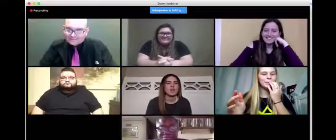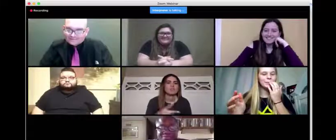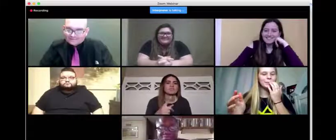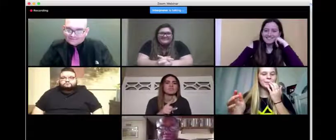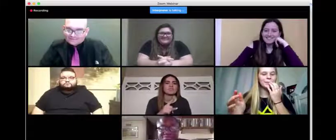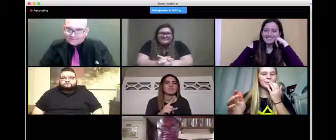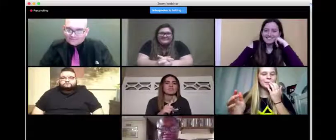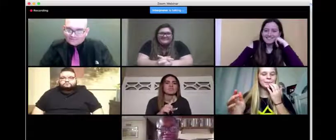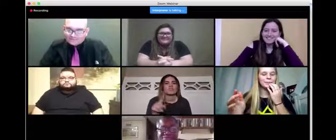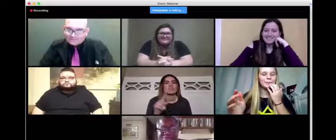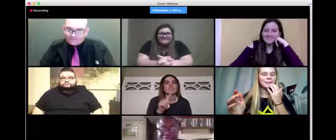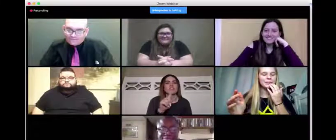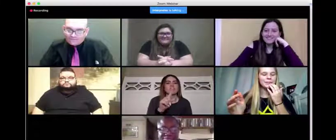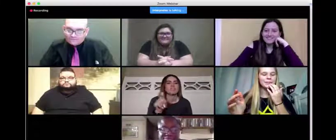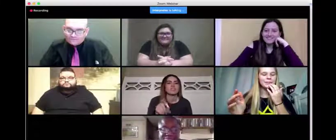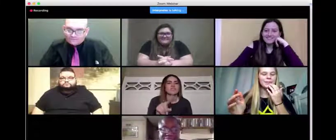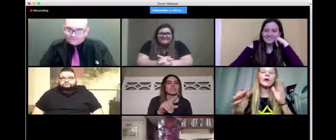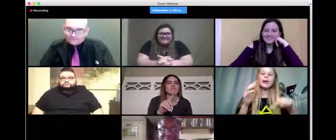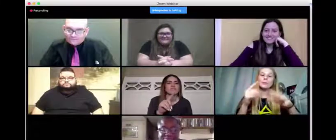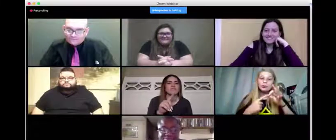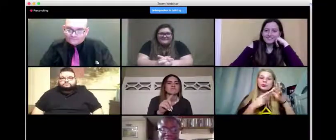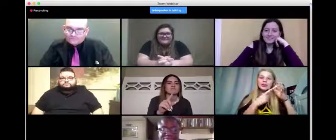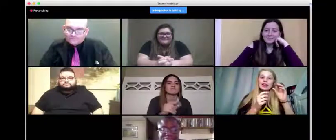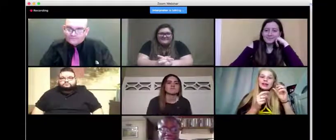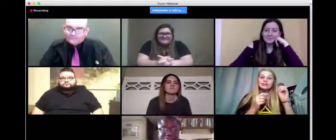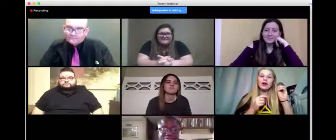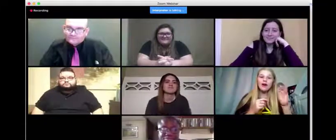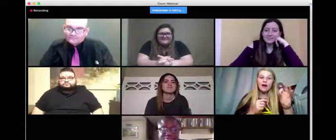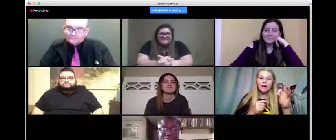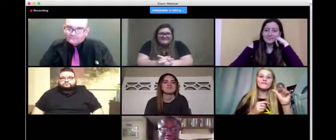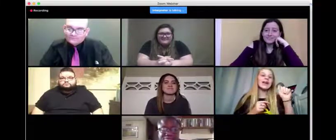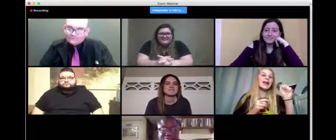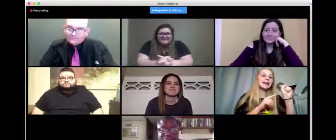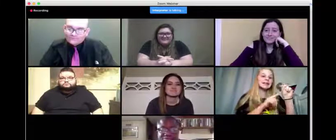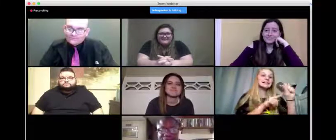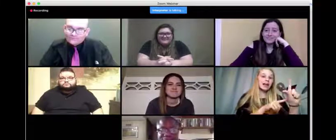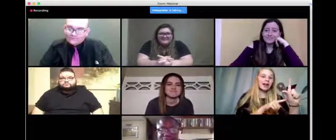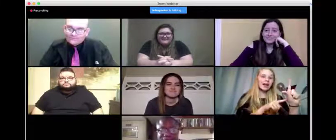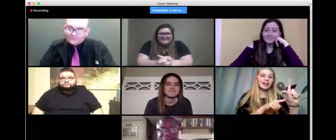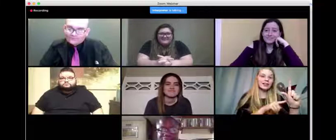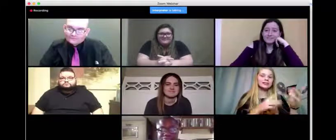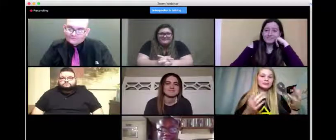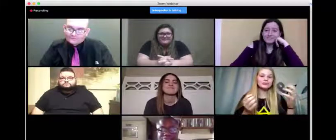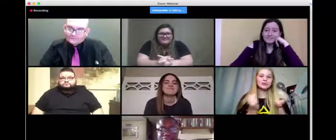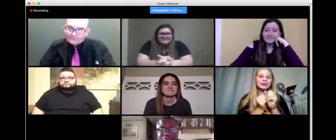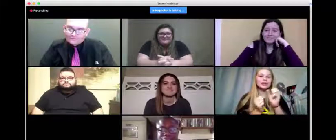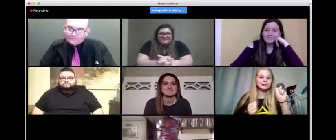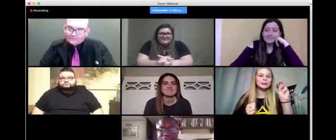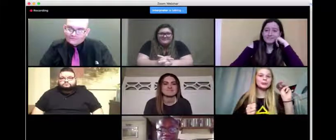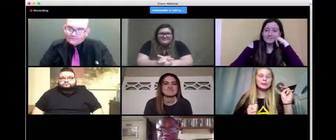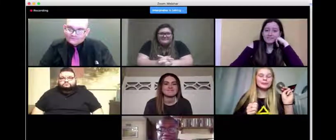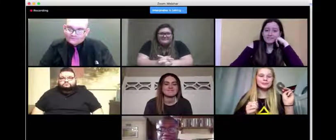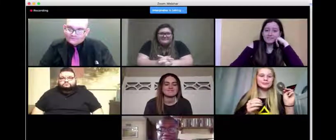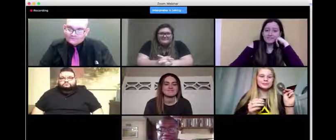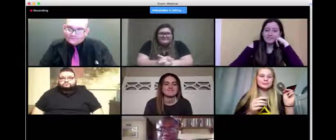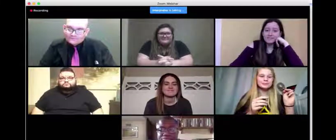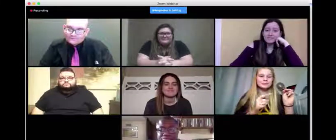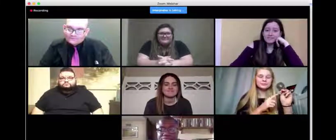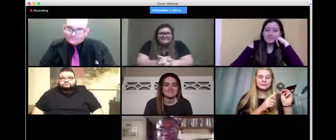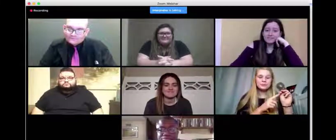Yeah, some of the nuances of ASL with Zoom. Um, oh, I'm sorry, with social media. I'm sorry,